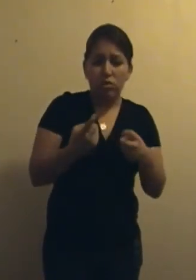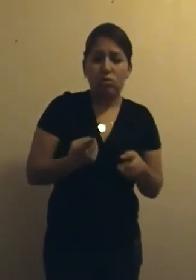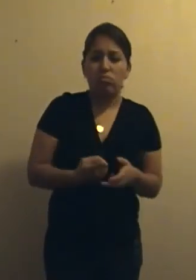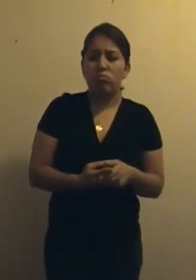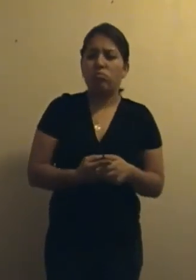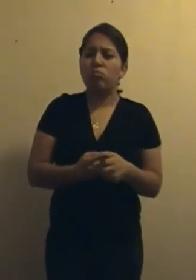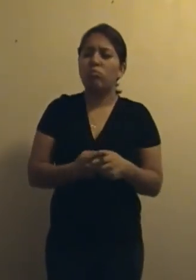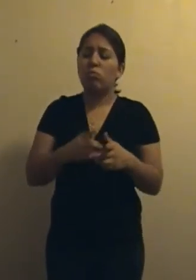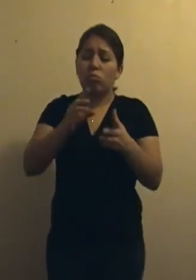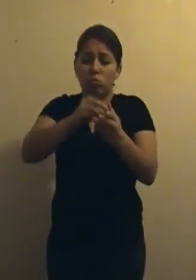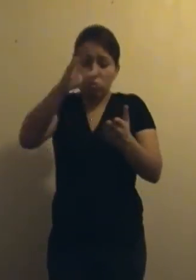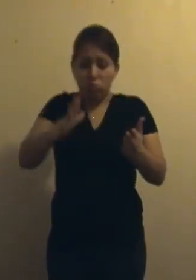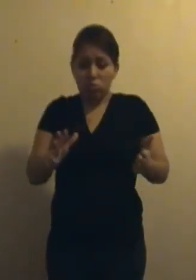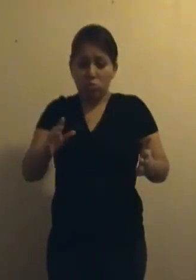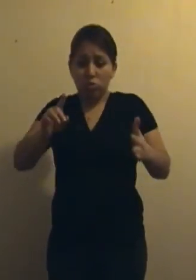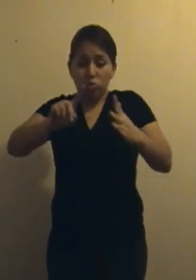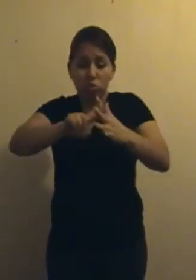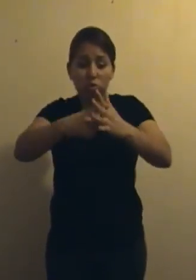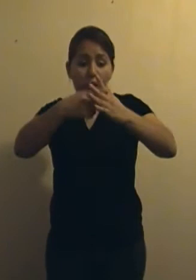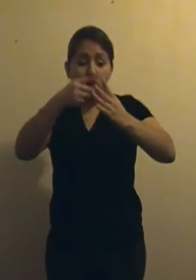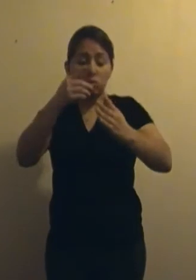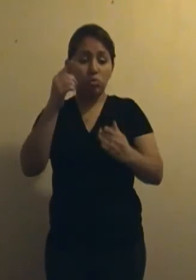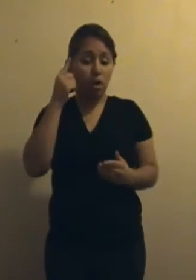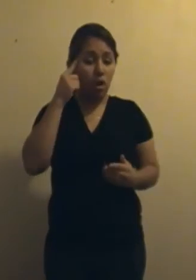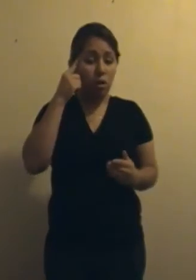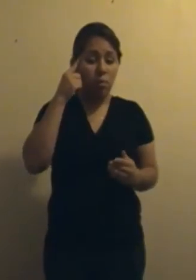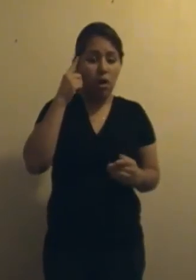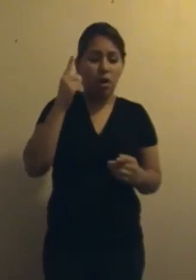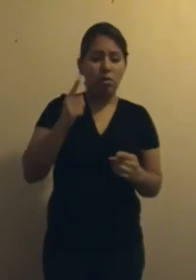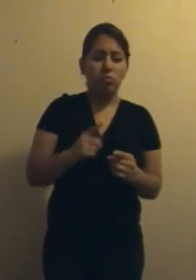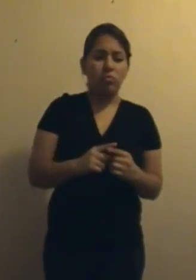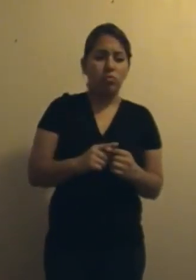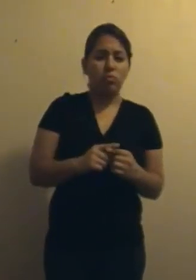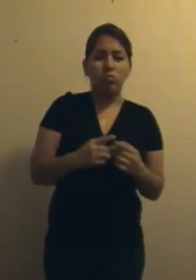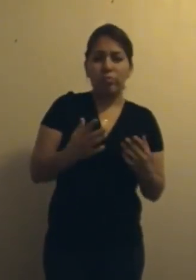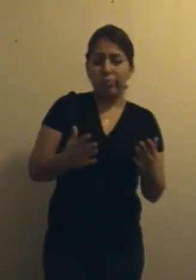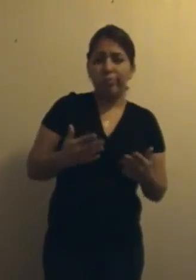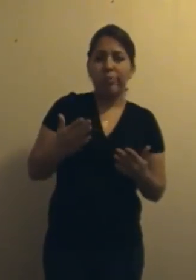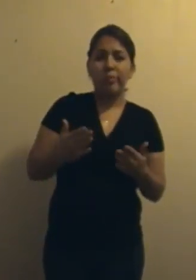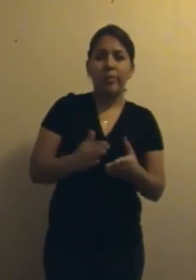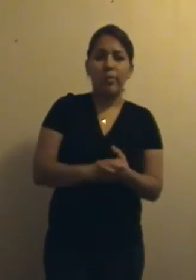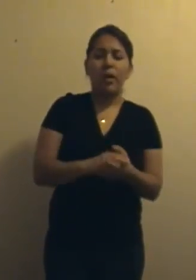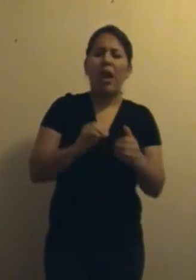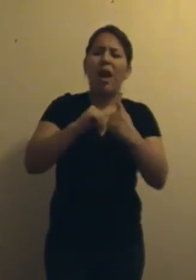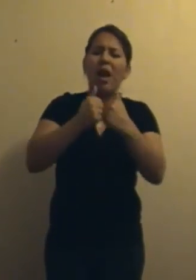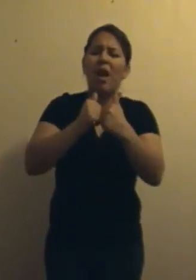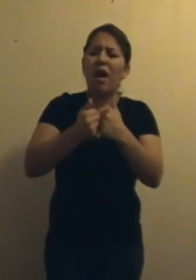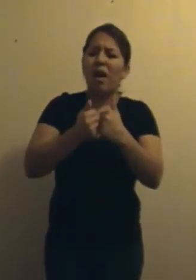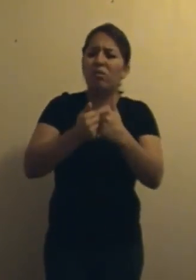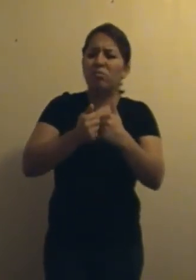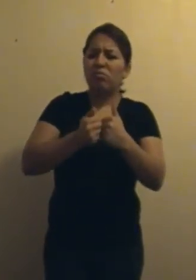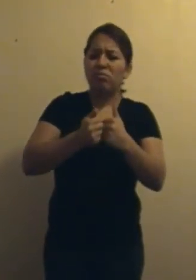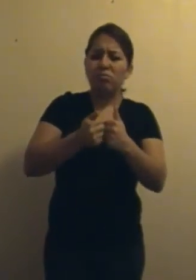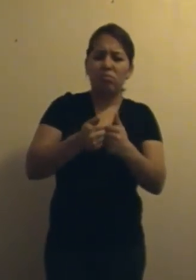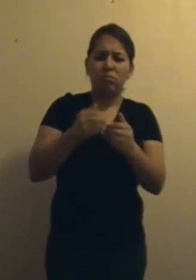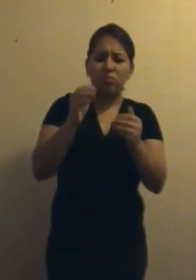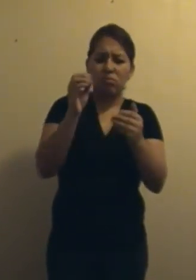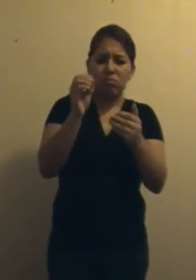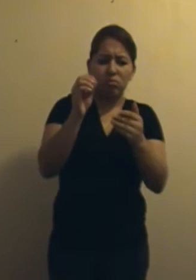discourse communities and how writers respond to each other, and how writers are writing to create a body of knowledge, and then they become